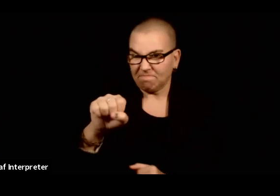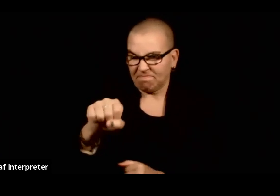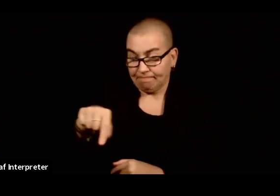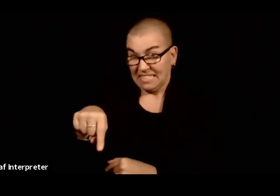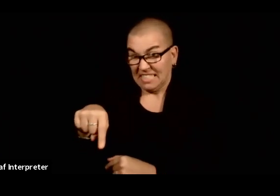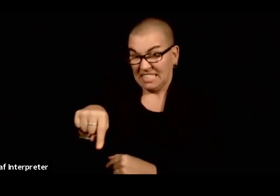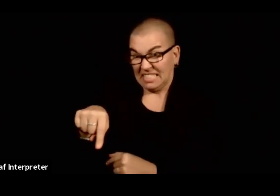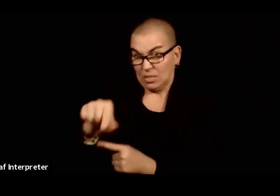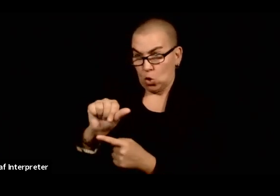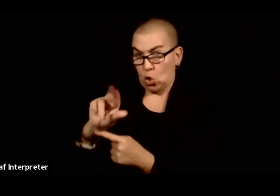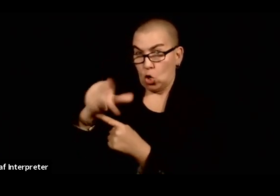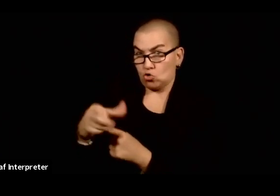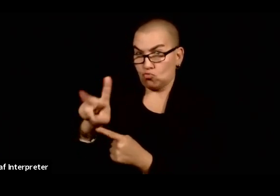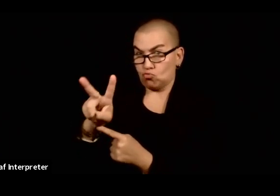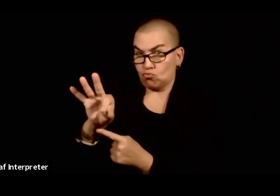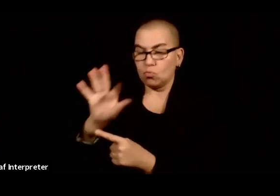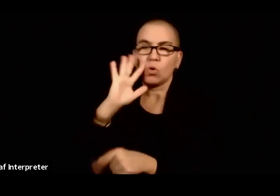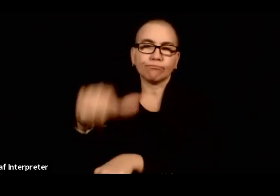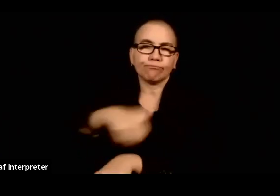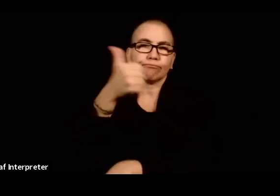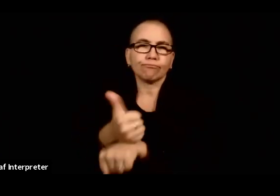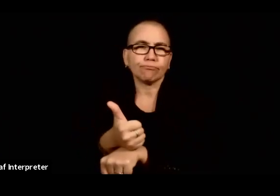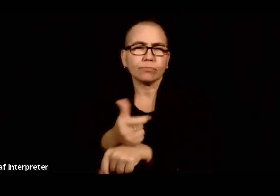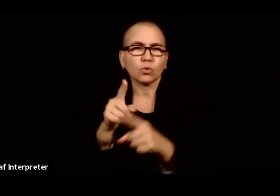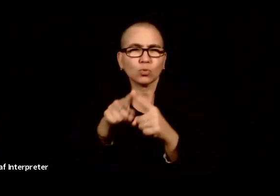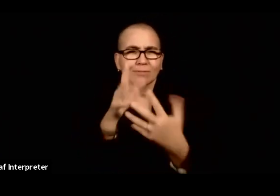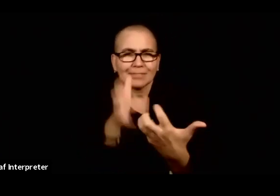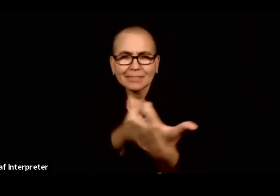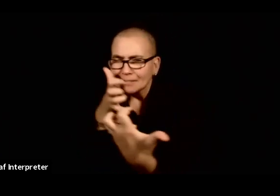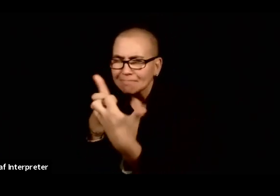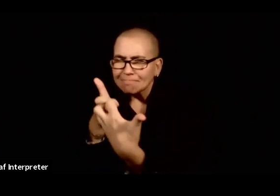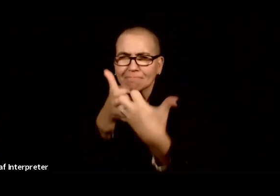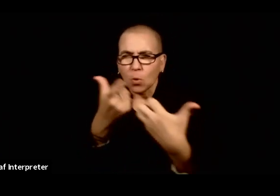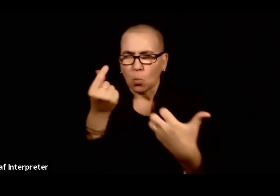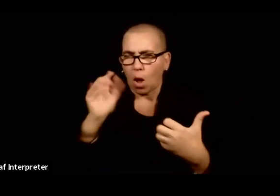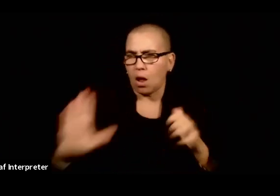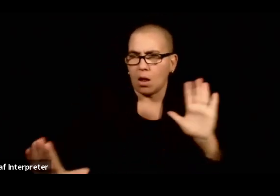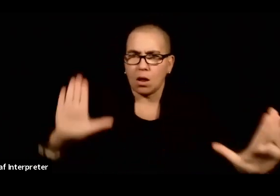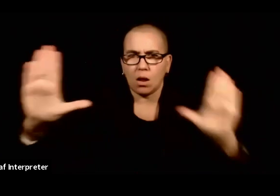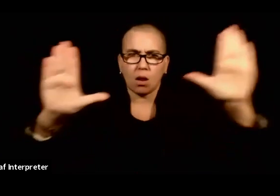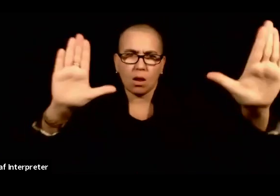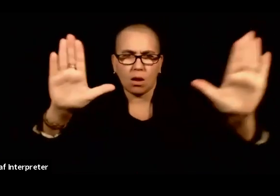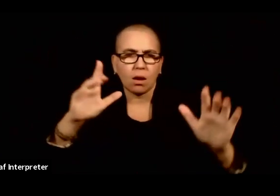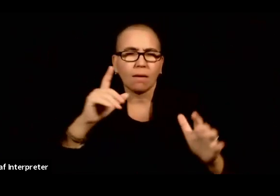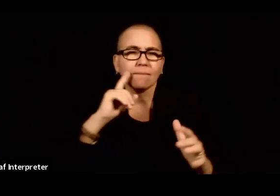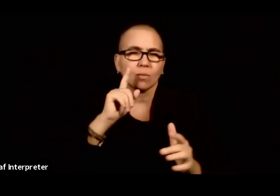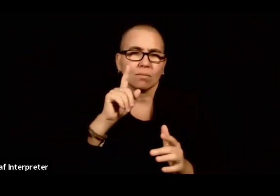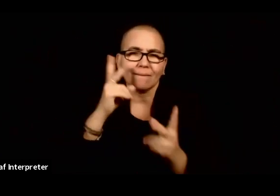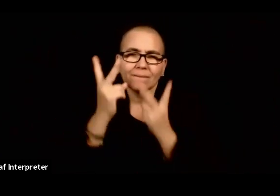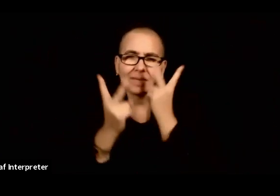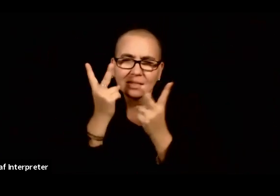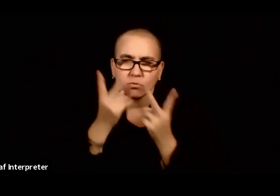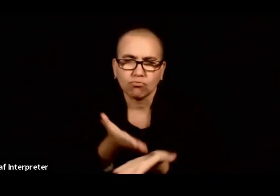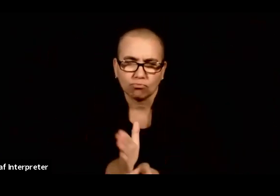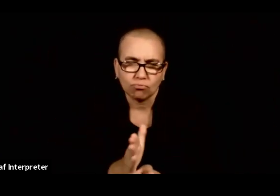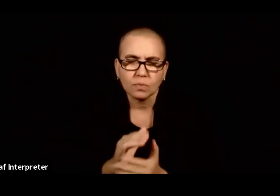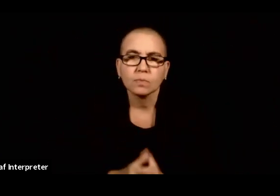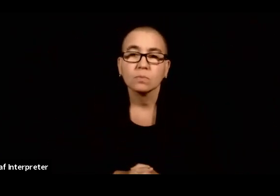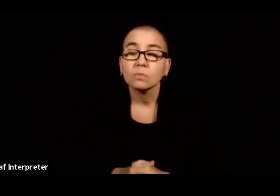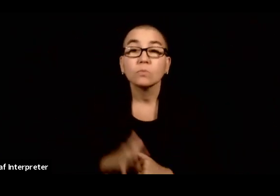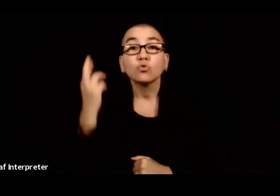and create processes prior to implementation. The rollout of this guidance is in continuum with other long-term